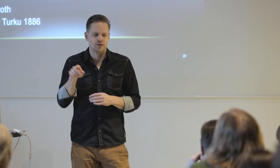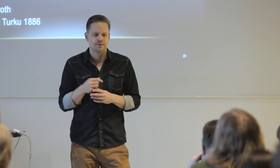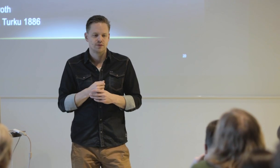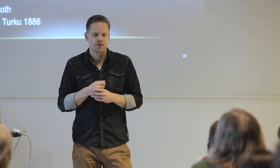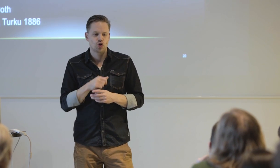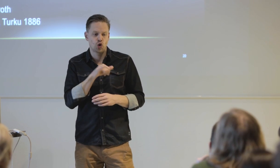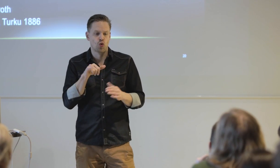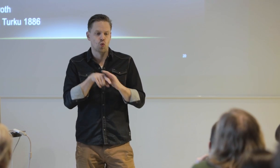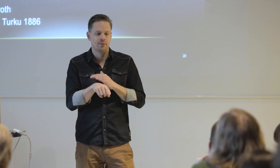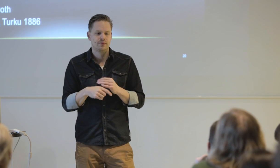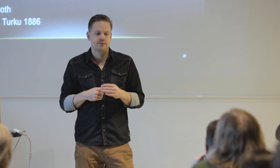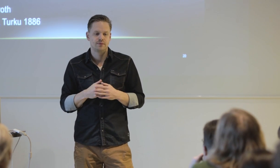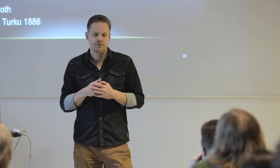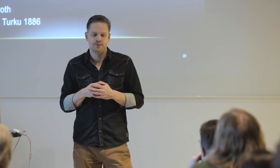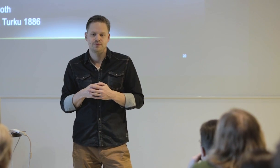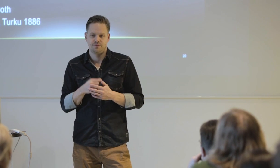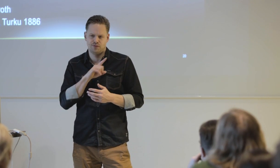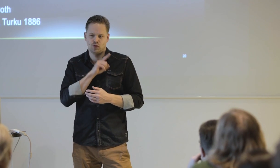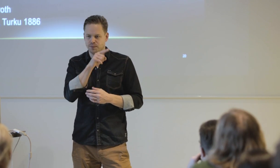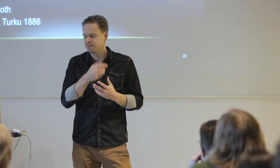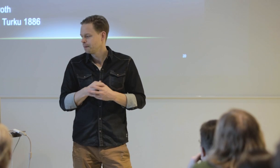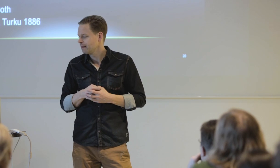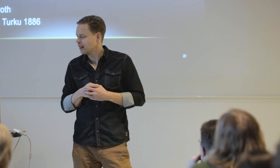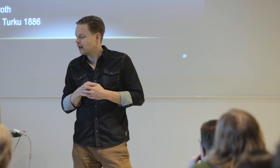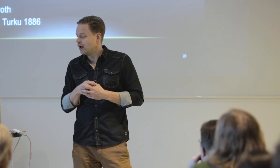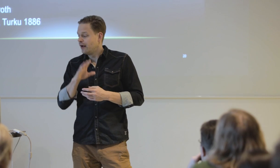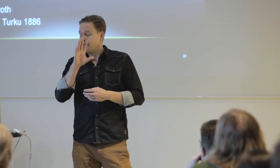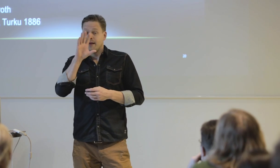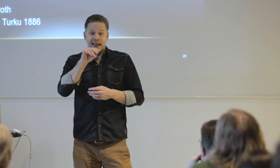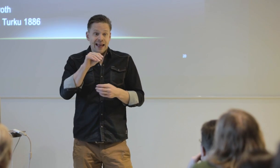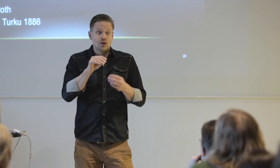him, and you can find that in YouTube.